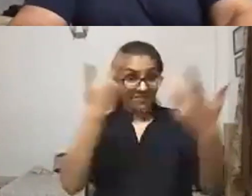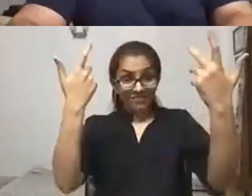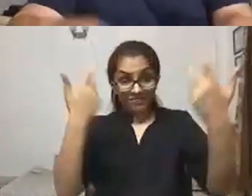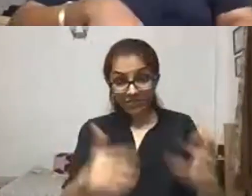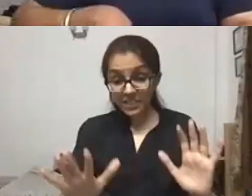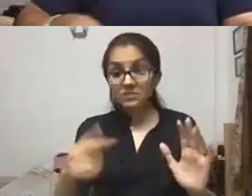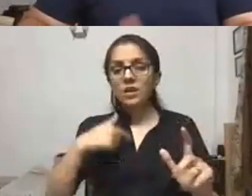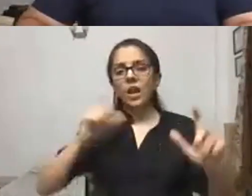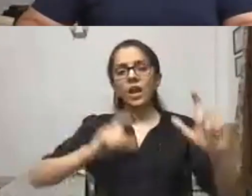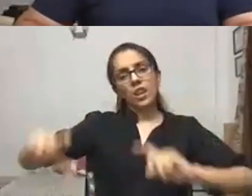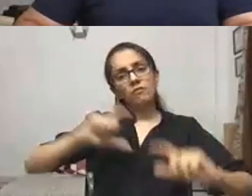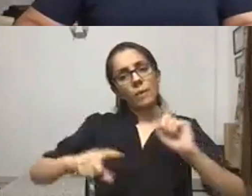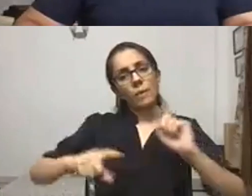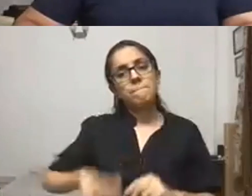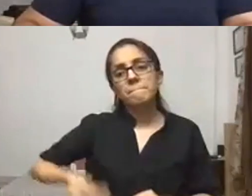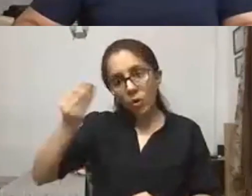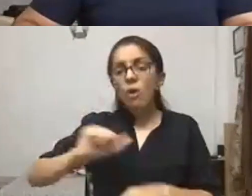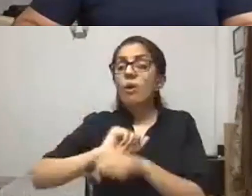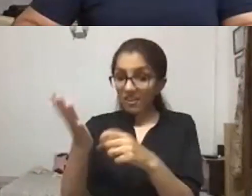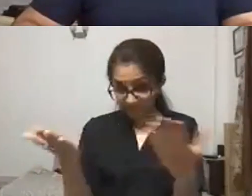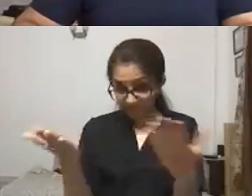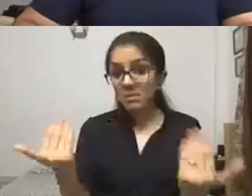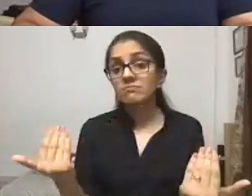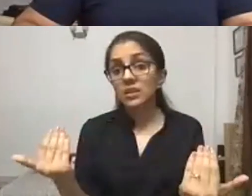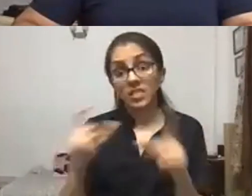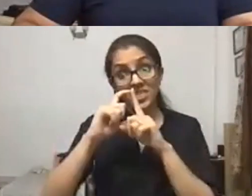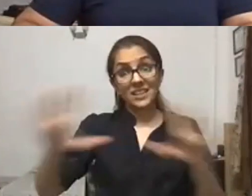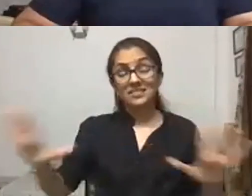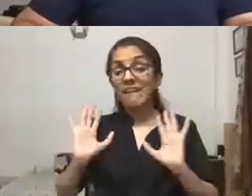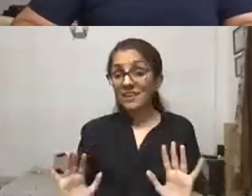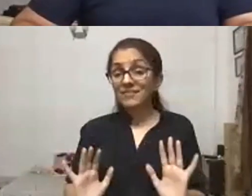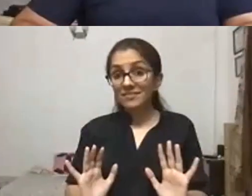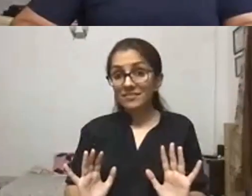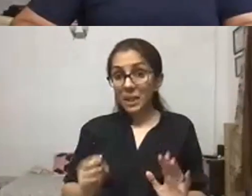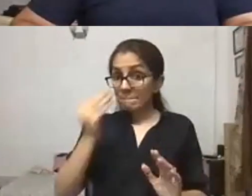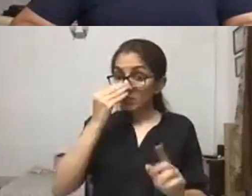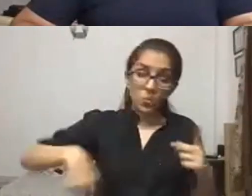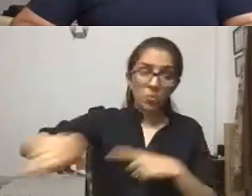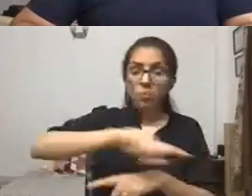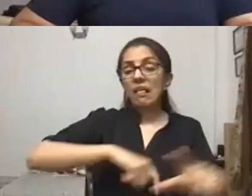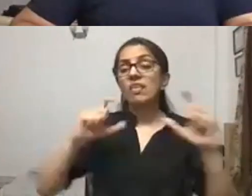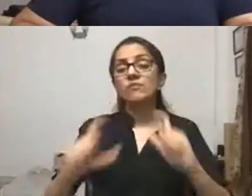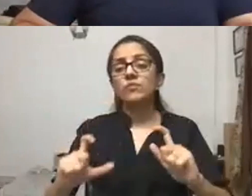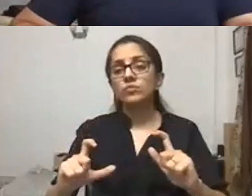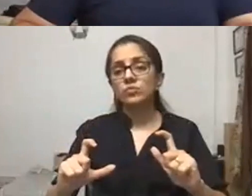take care, you can still have COVID again. And that is so dangerous. So please take care of yourself.